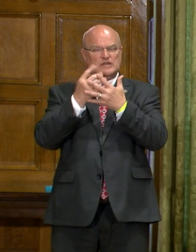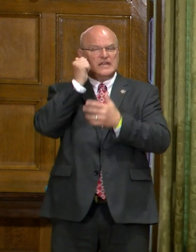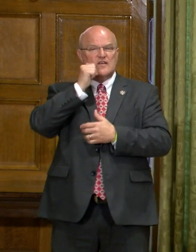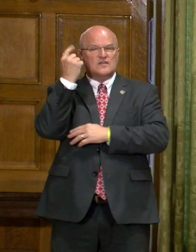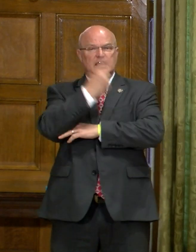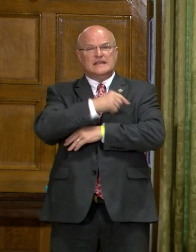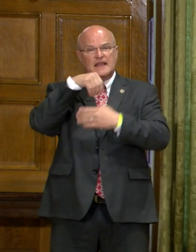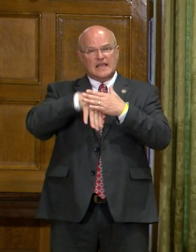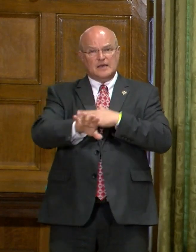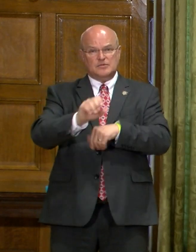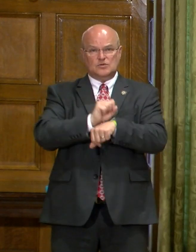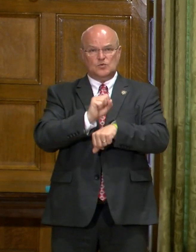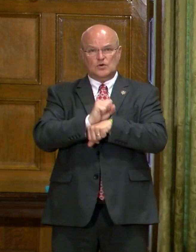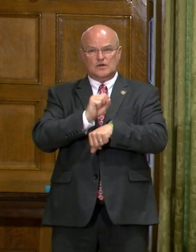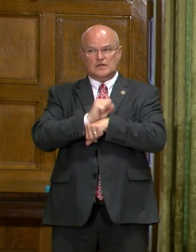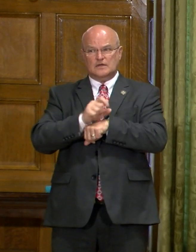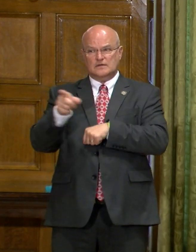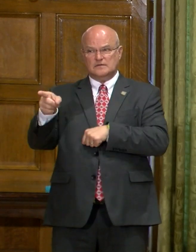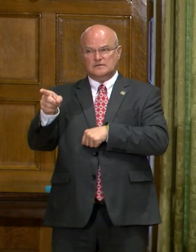day as they come in.